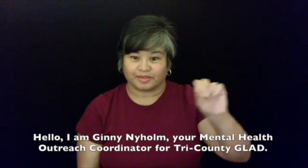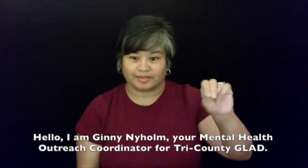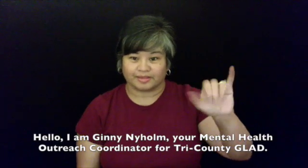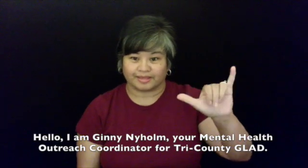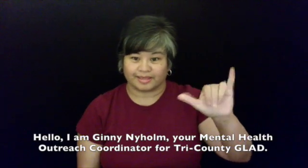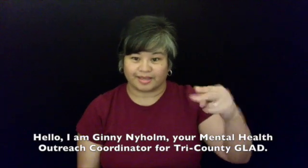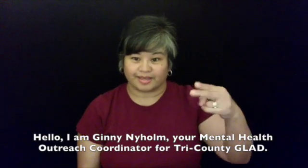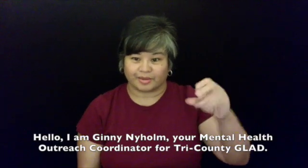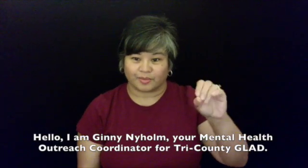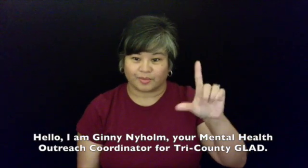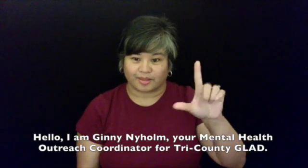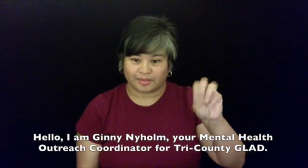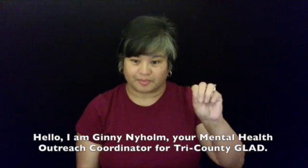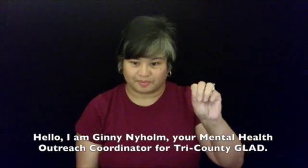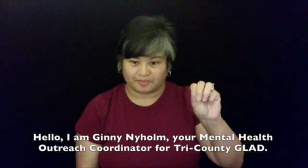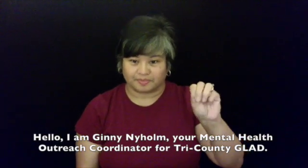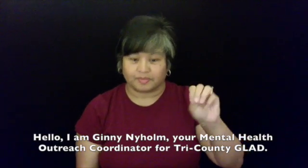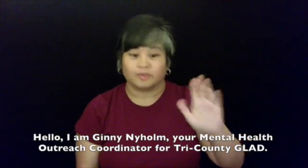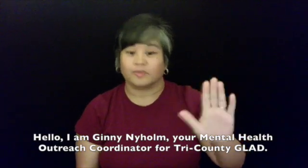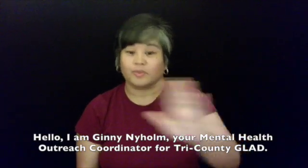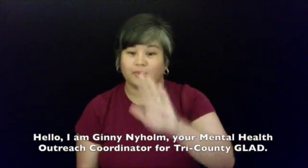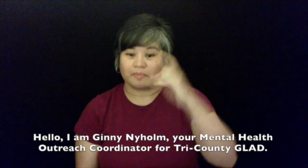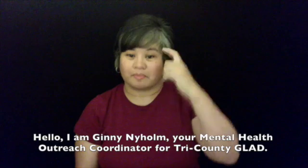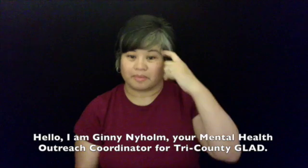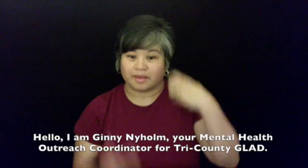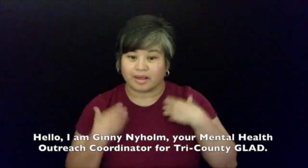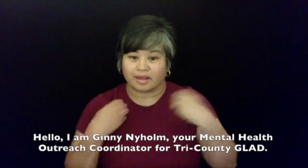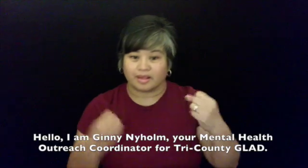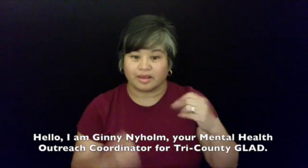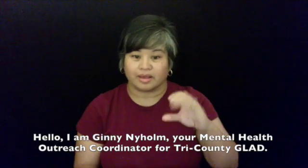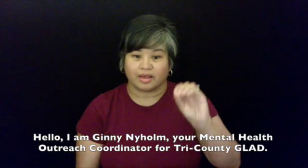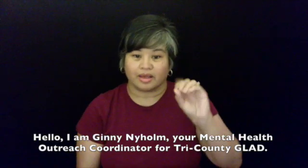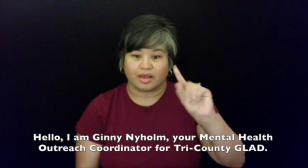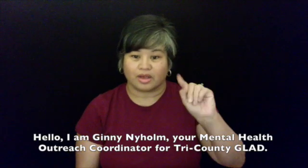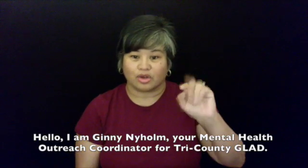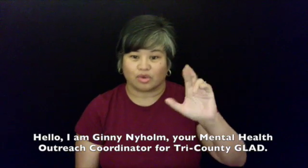Nyholm, your Mental Health Outreach Coordinator for Tri-County GLAD.